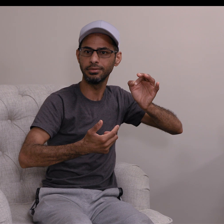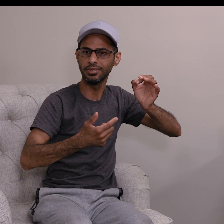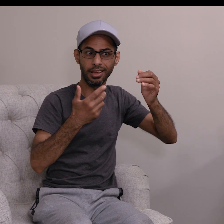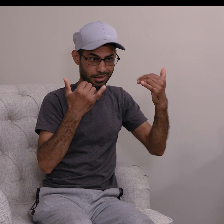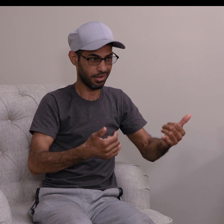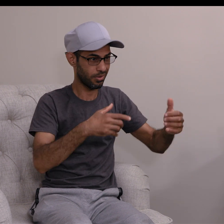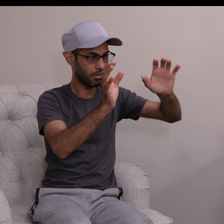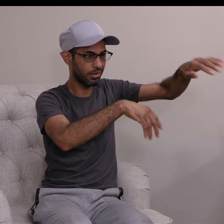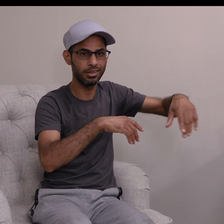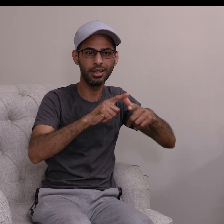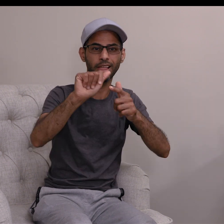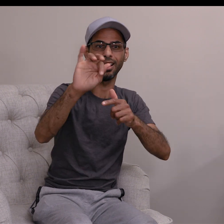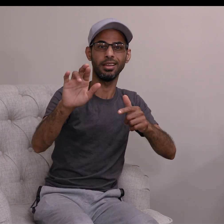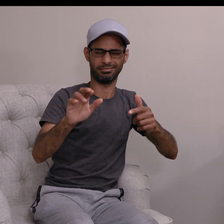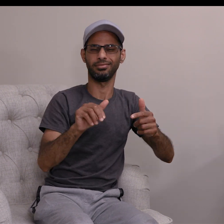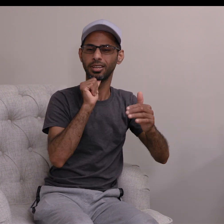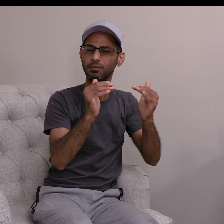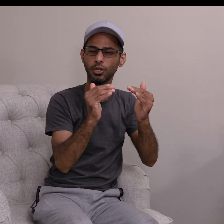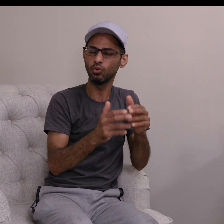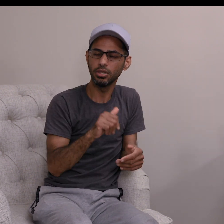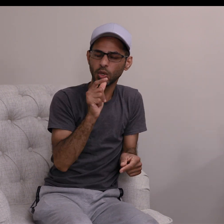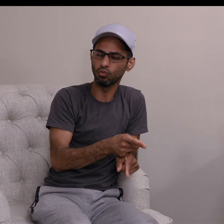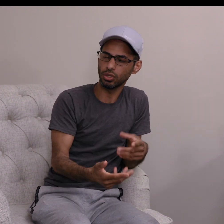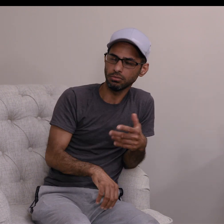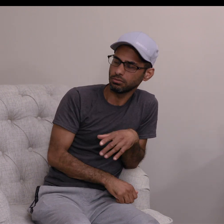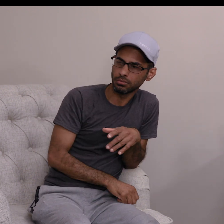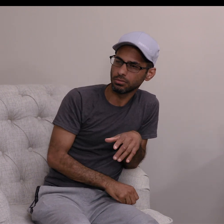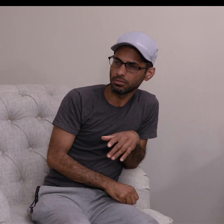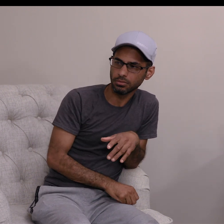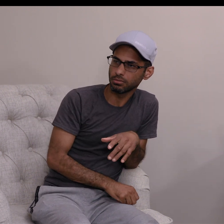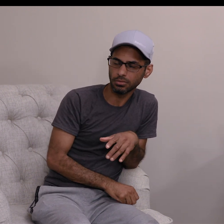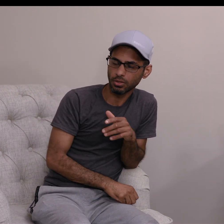certified, and then they come and interpret for me. If you have AI, it's not fair. It's not right.